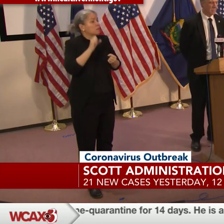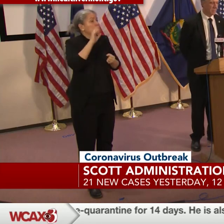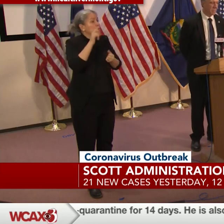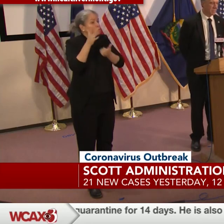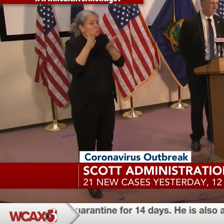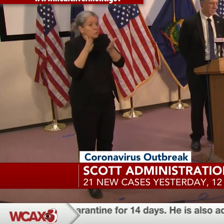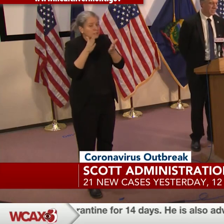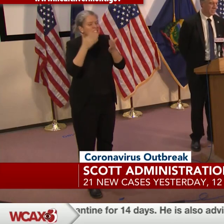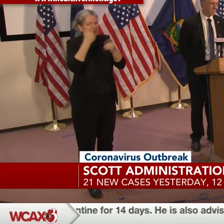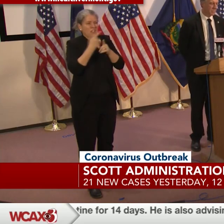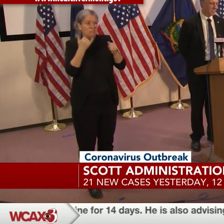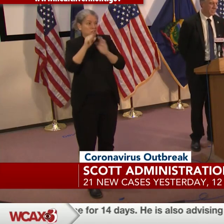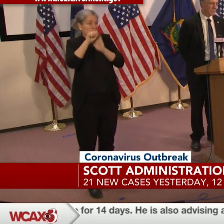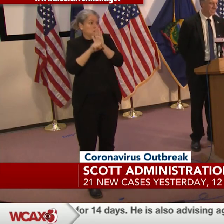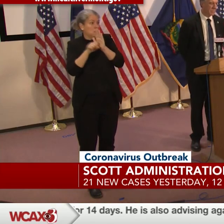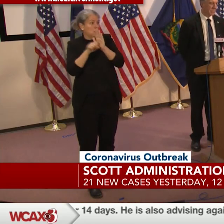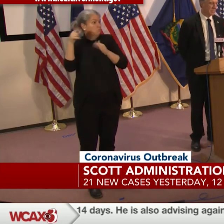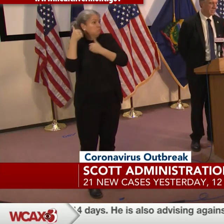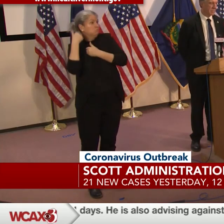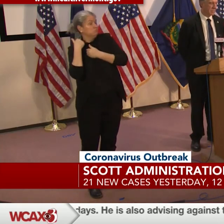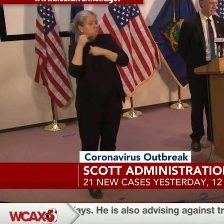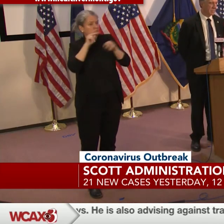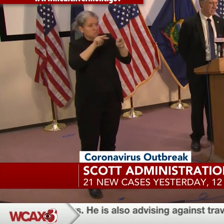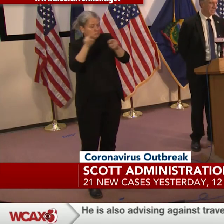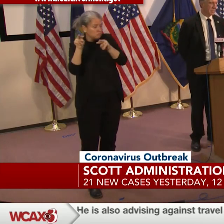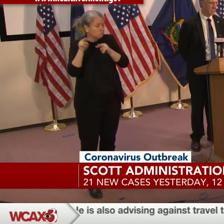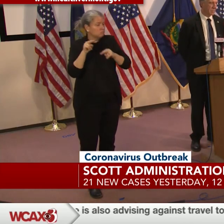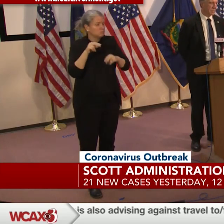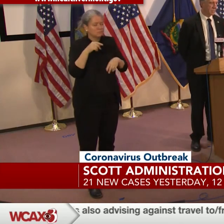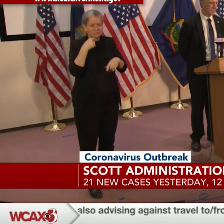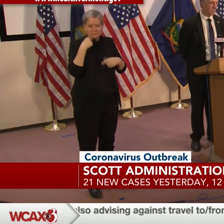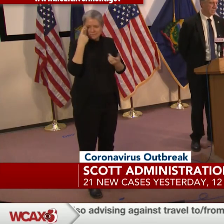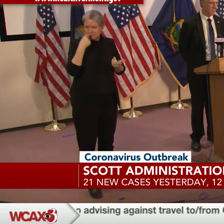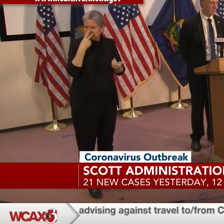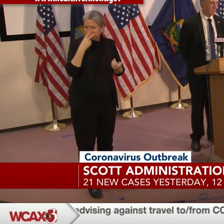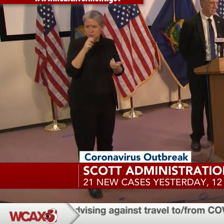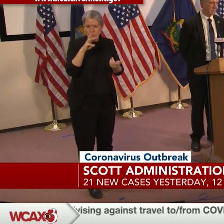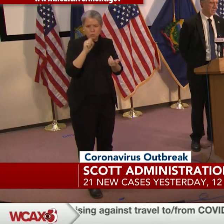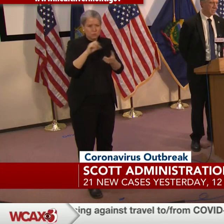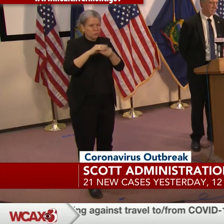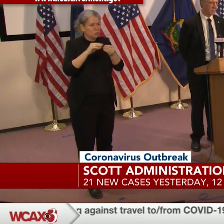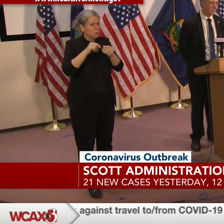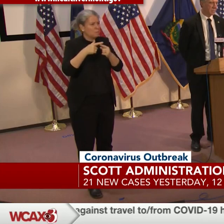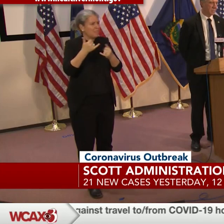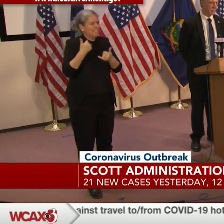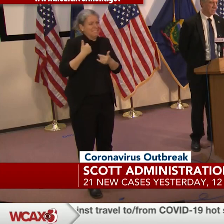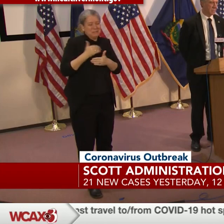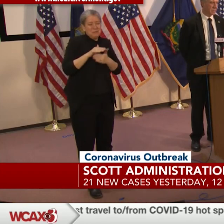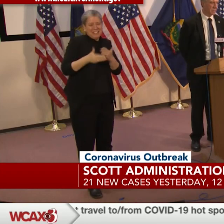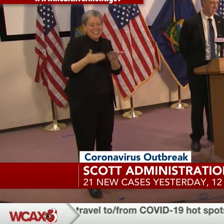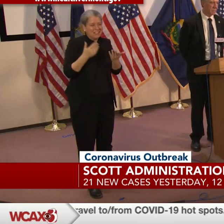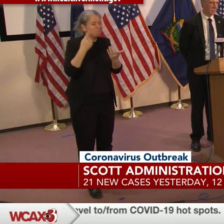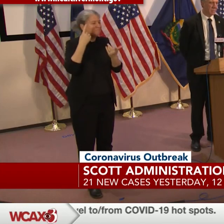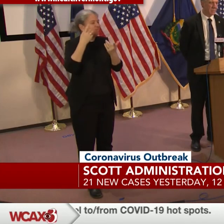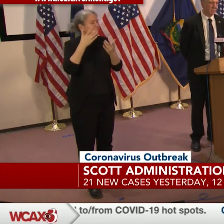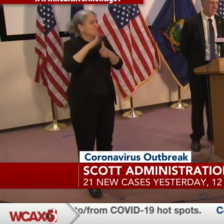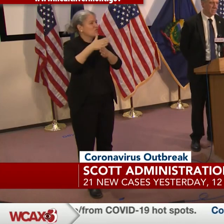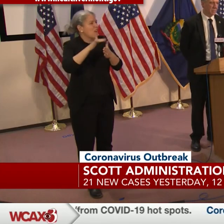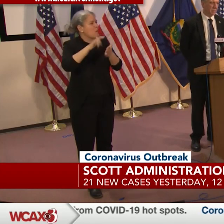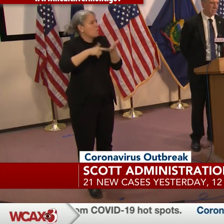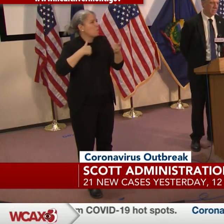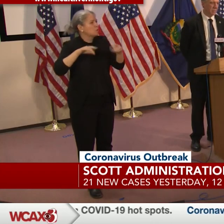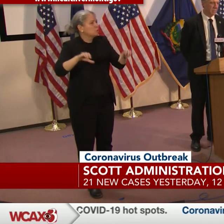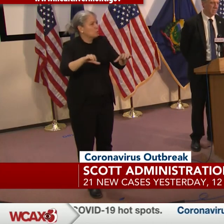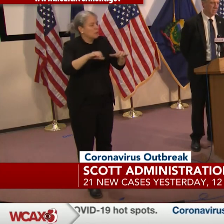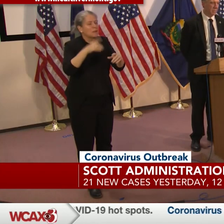is handling that right now and looking at various sites. I think I saw a news story on that this weekend. And then the